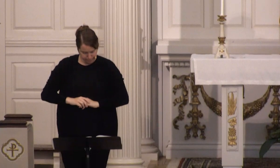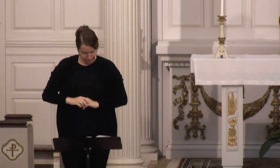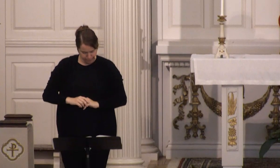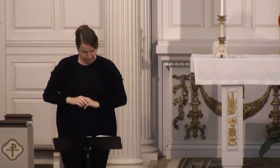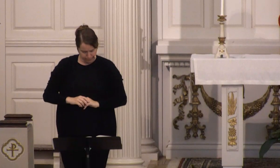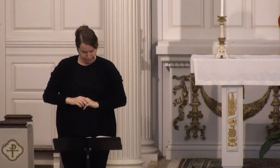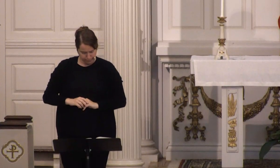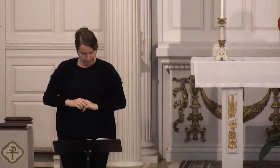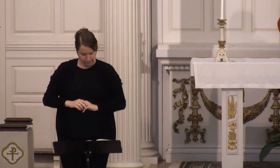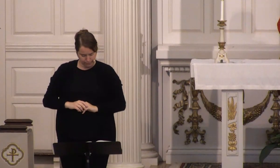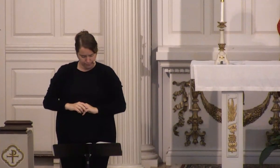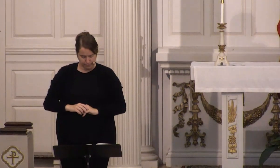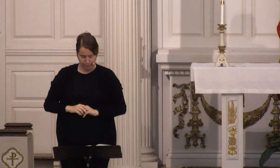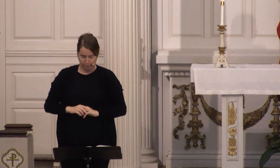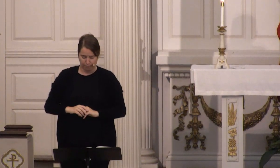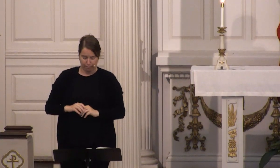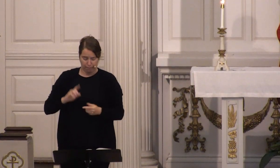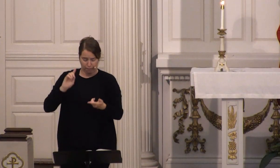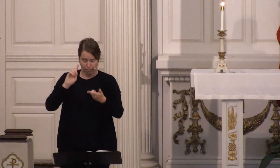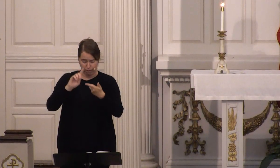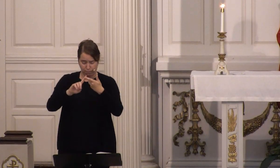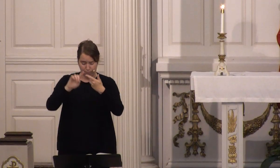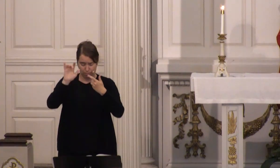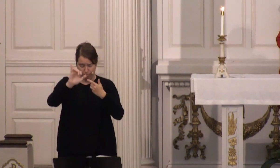eternity love and